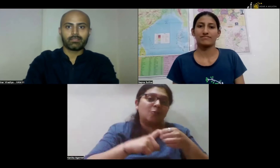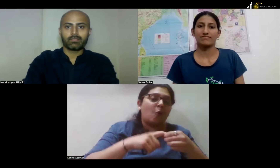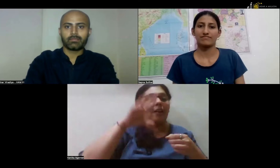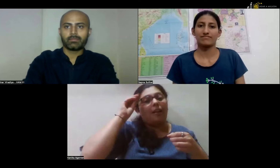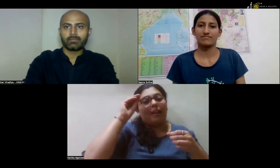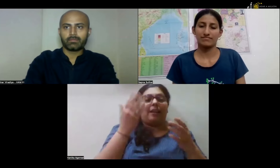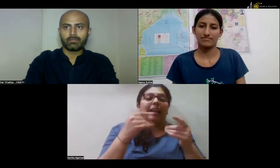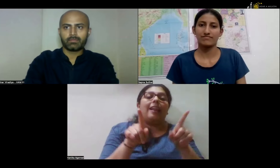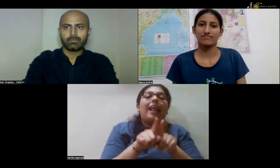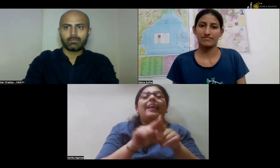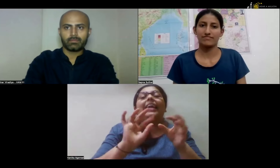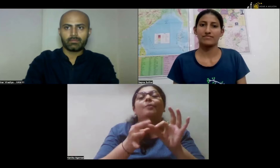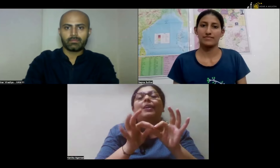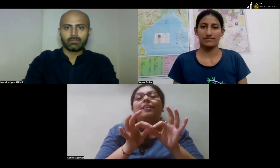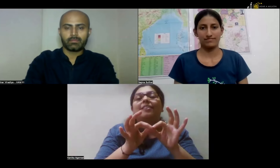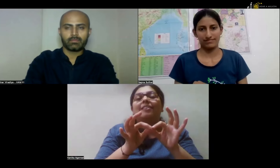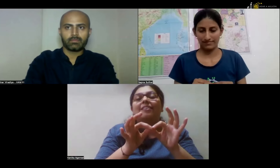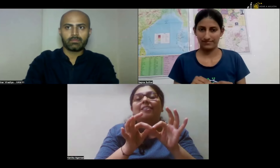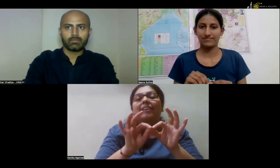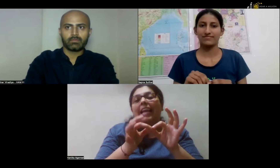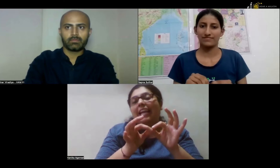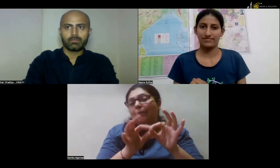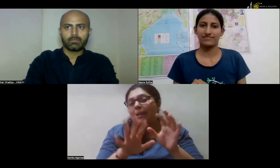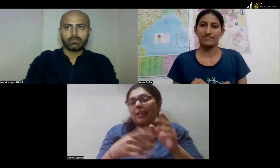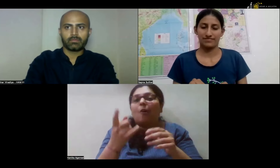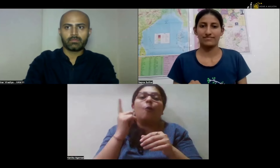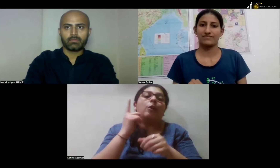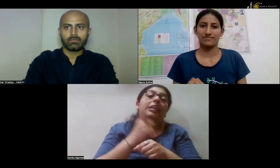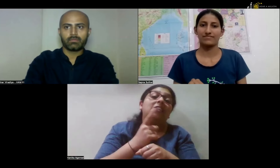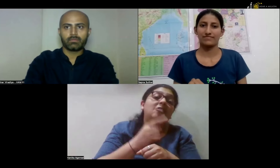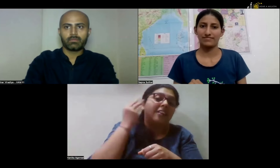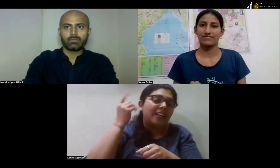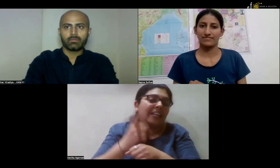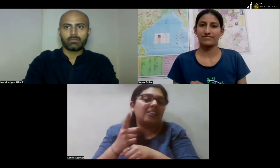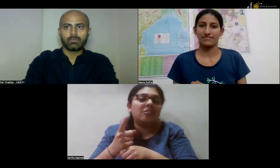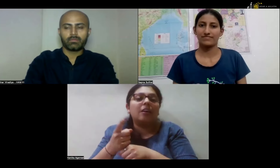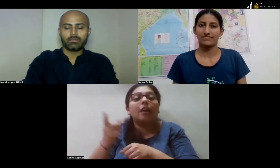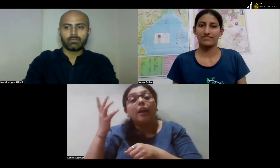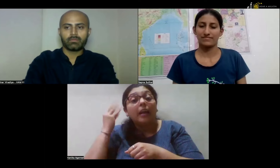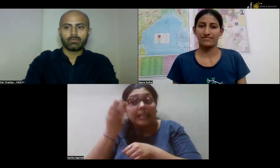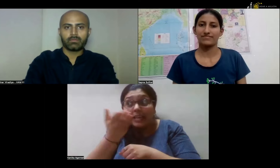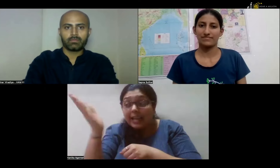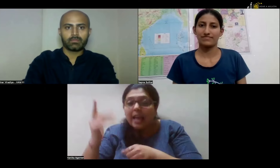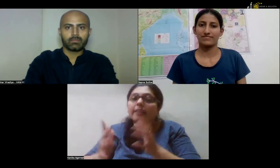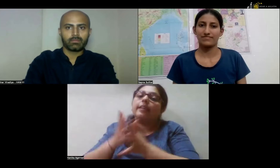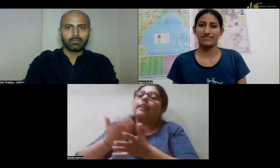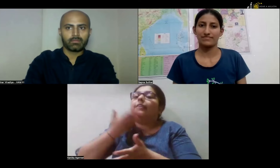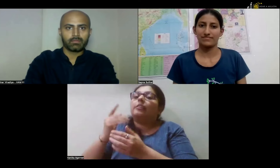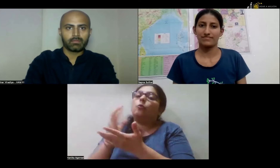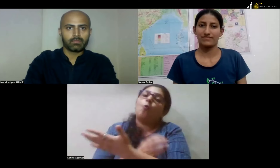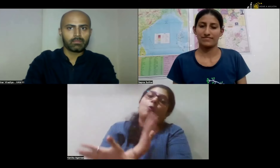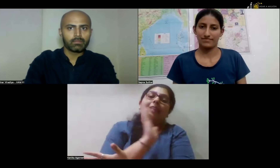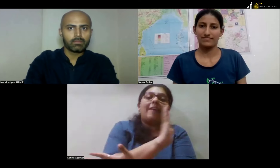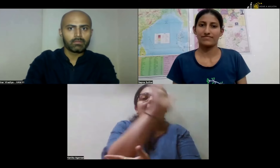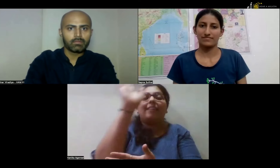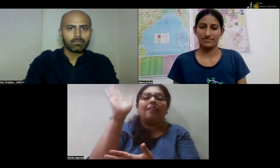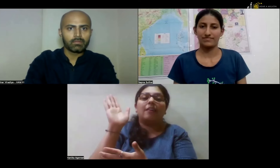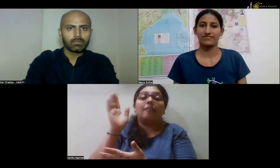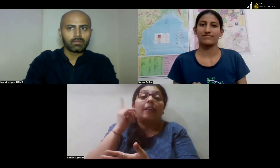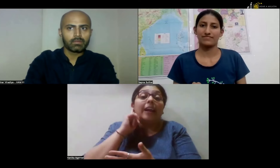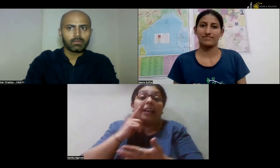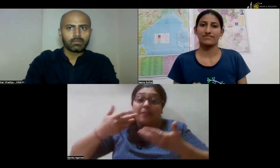they have an ISL course they can learn, and similarly have the interpretation course. Hearing people also get into D.Ed,